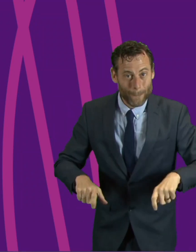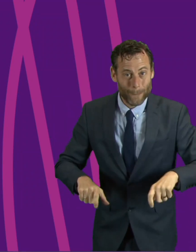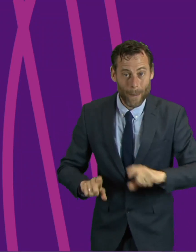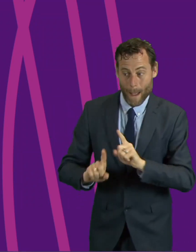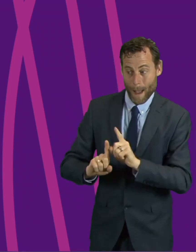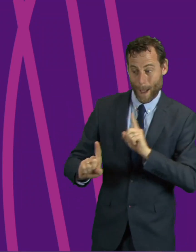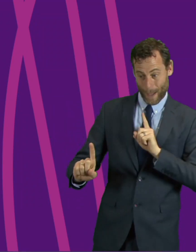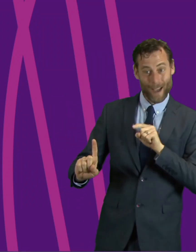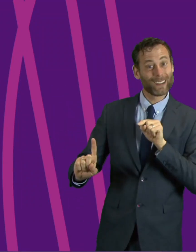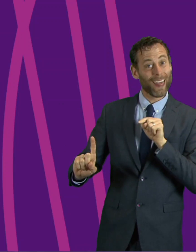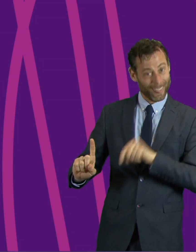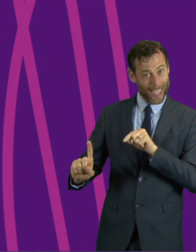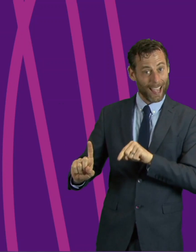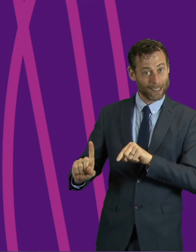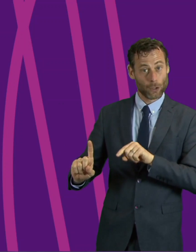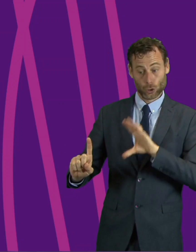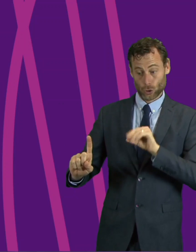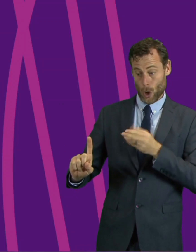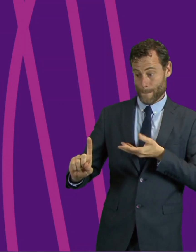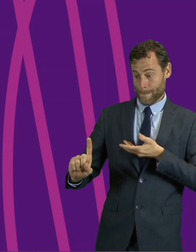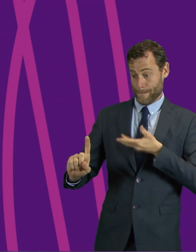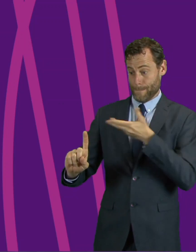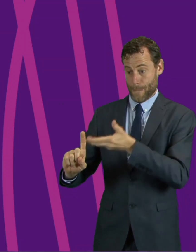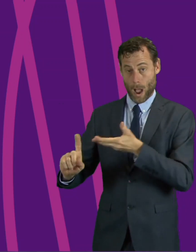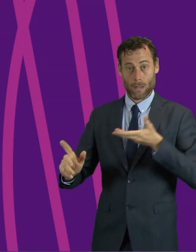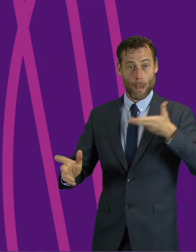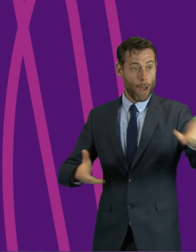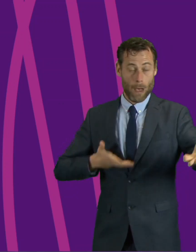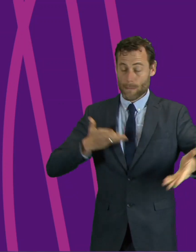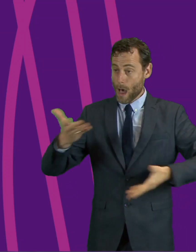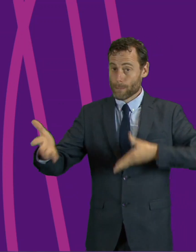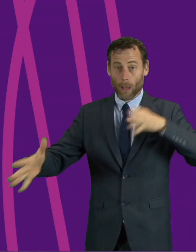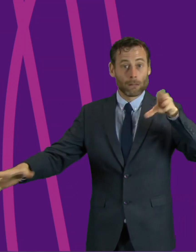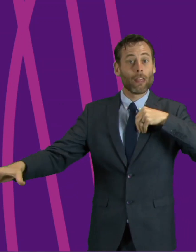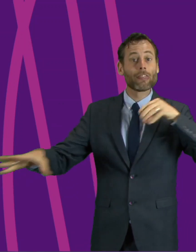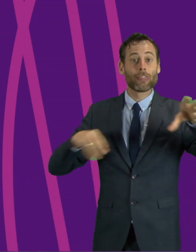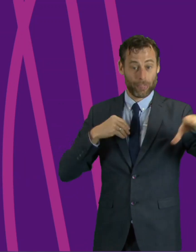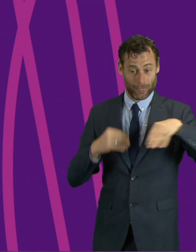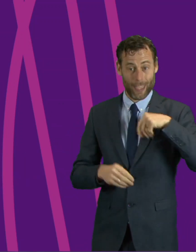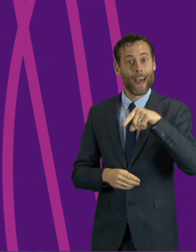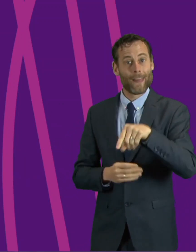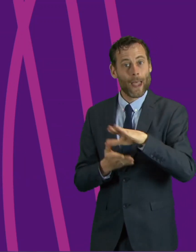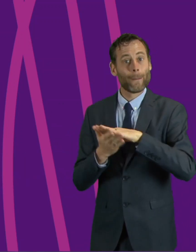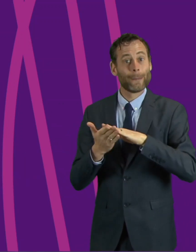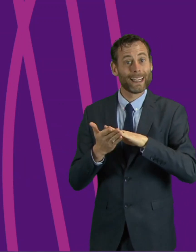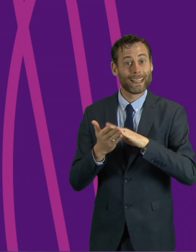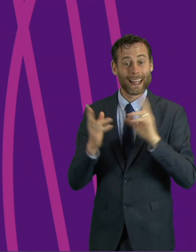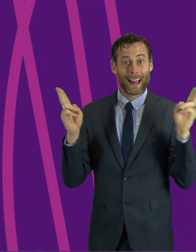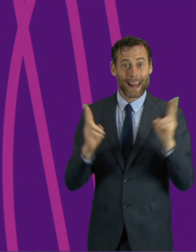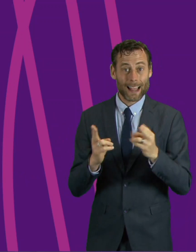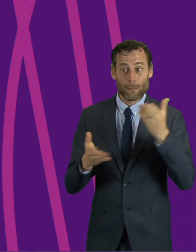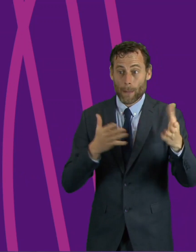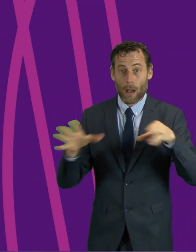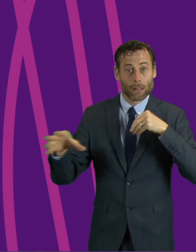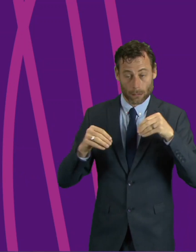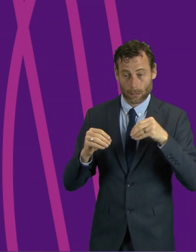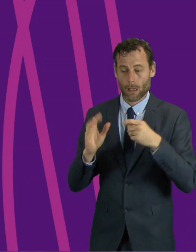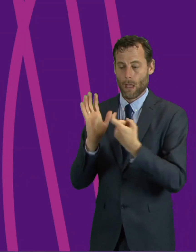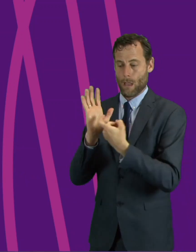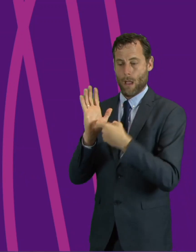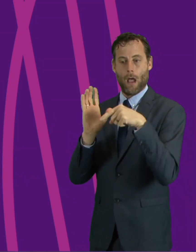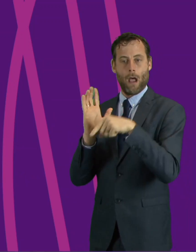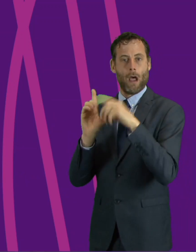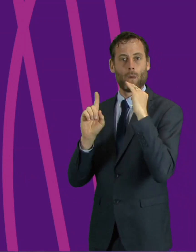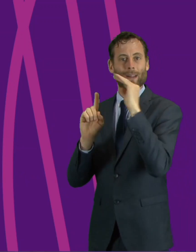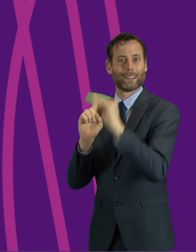to. Keeping the R number suppressed, keeping the virus suppressed and the R number down will partly depend on